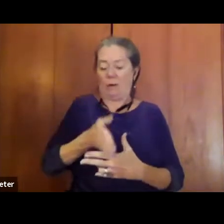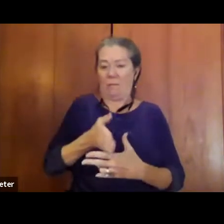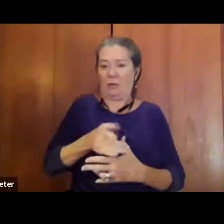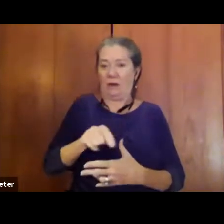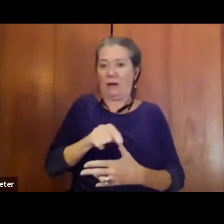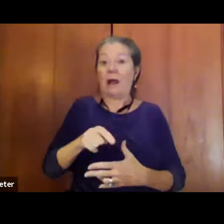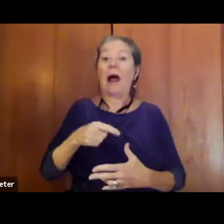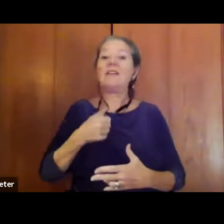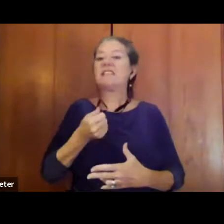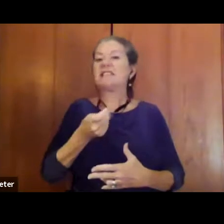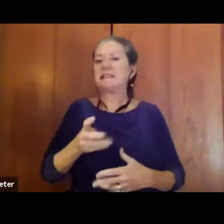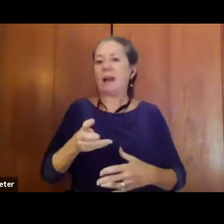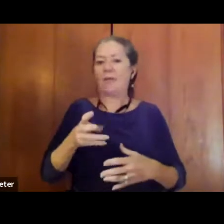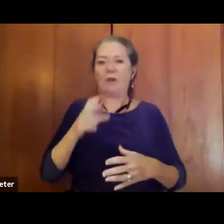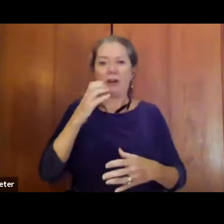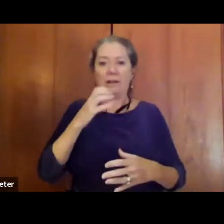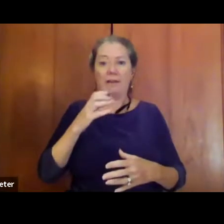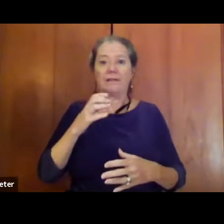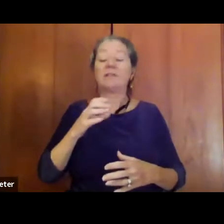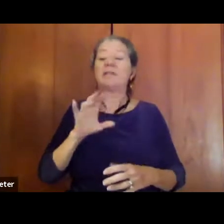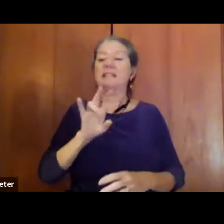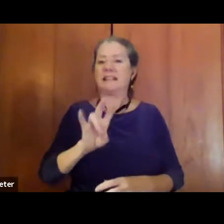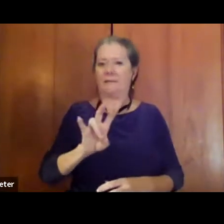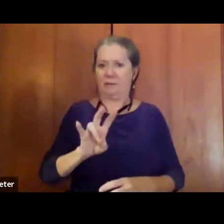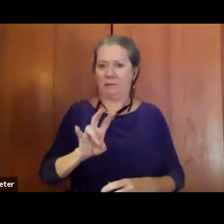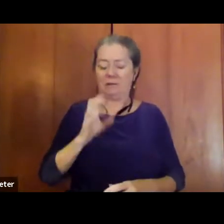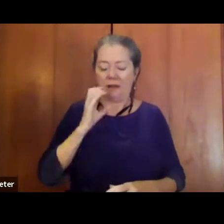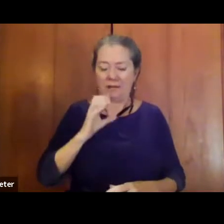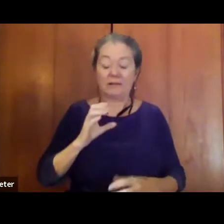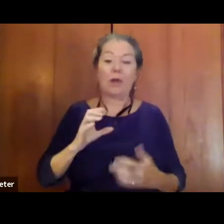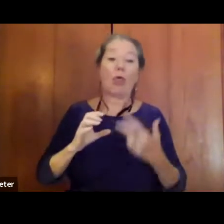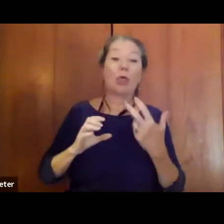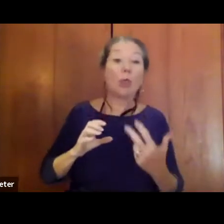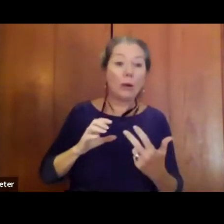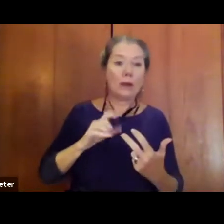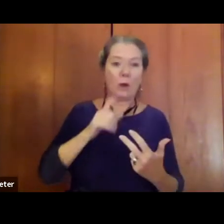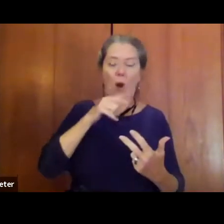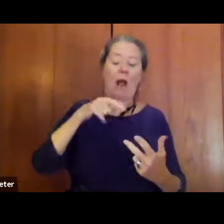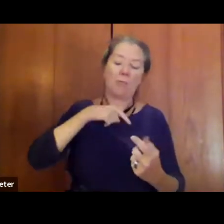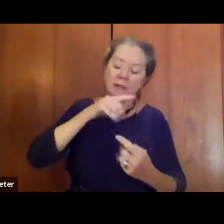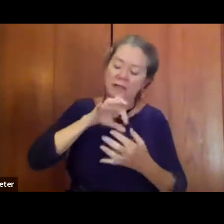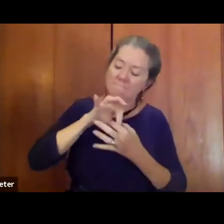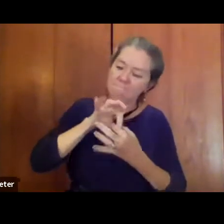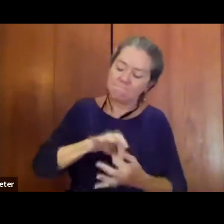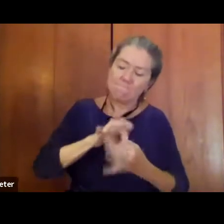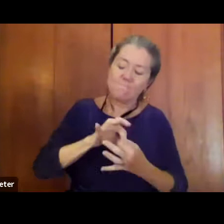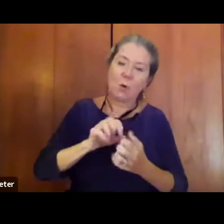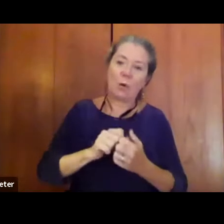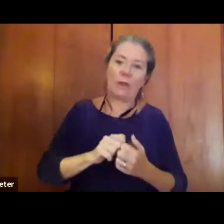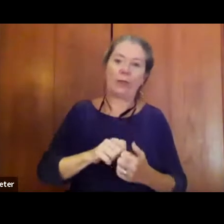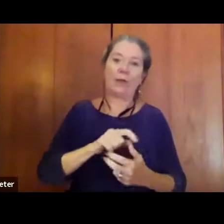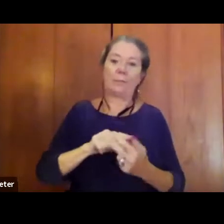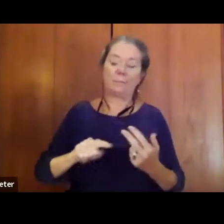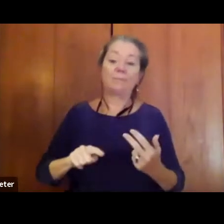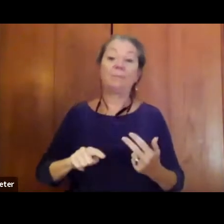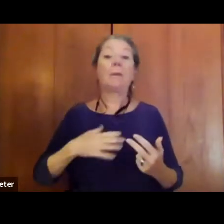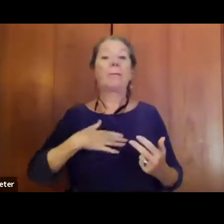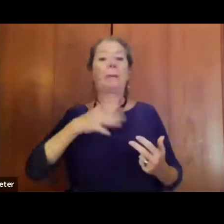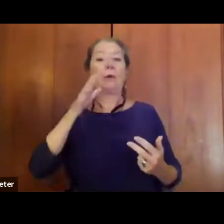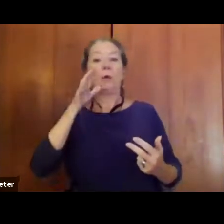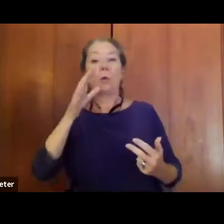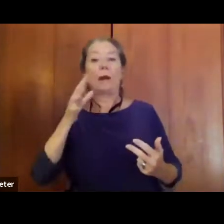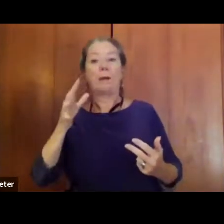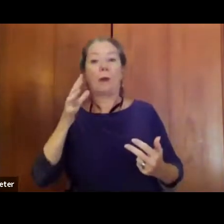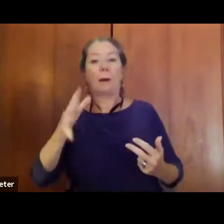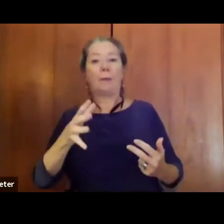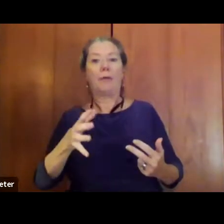3 cousins who I'd come to spend most of my summer with, Mati, Monica, and Cesar. My great-grandmother's house was there,